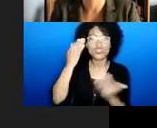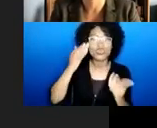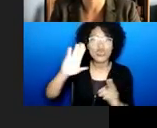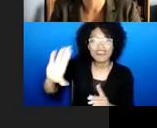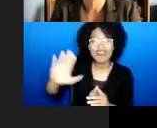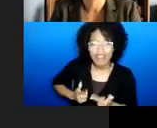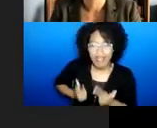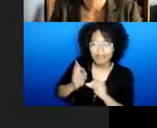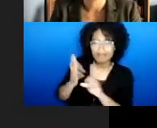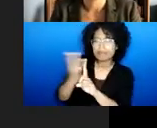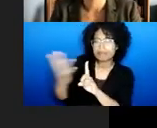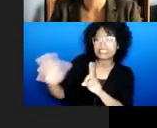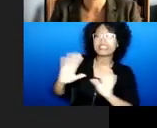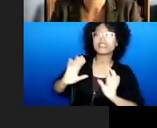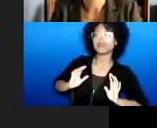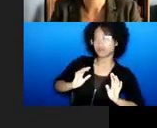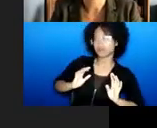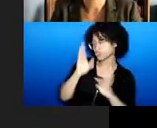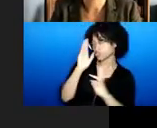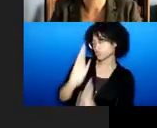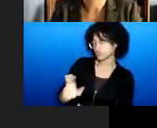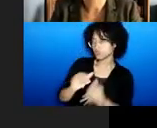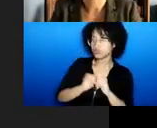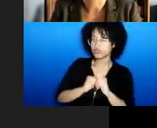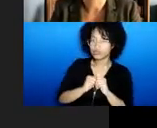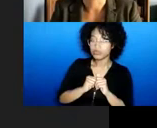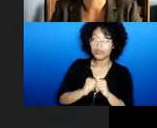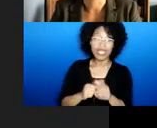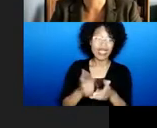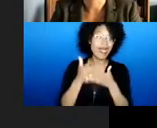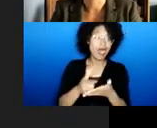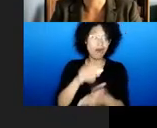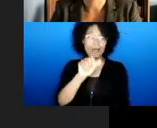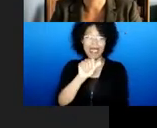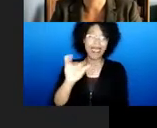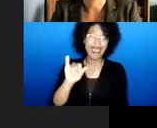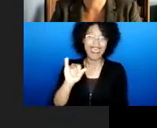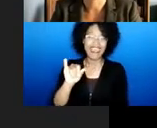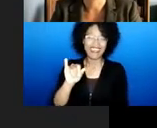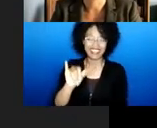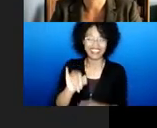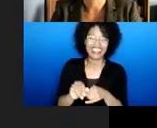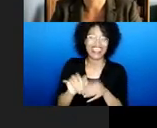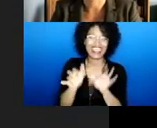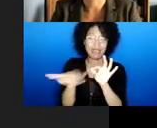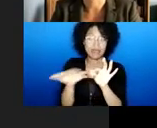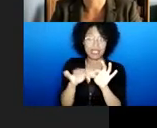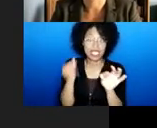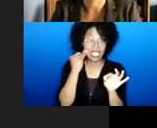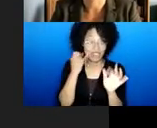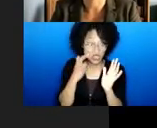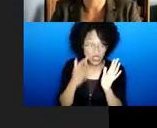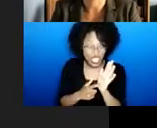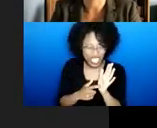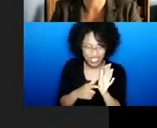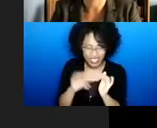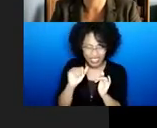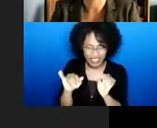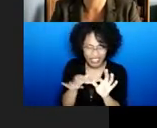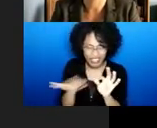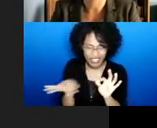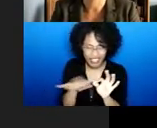moment. Help out AI captioning. If you see that AI captioning is, kind of